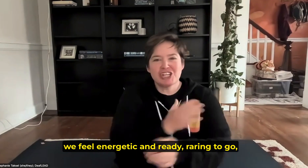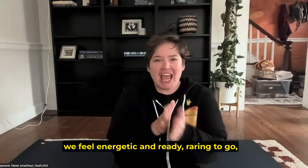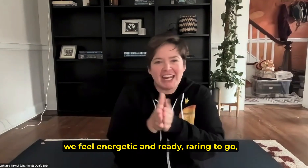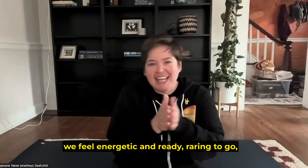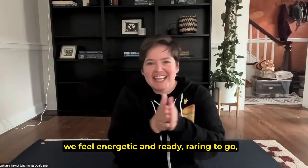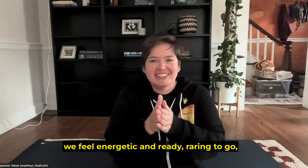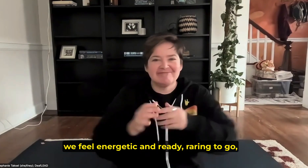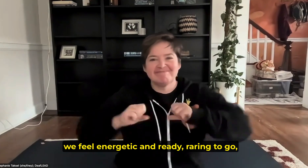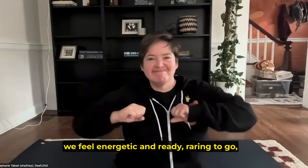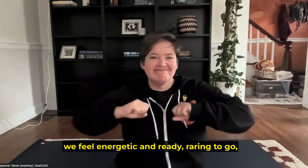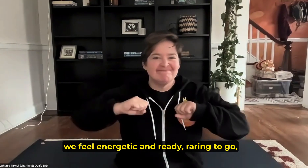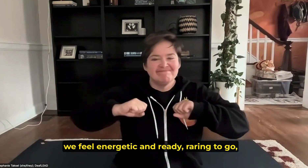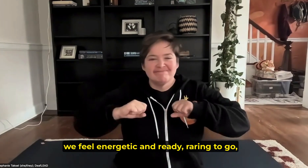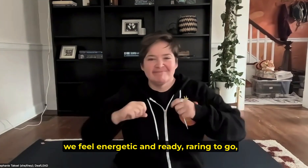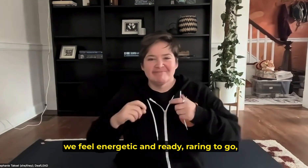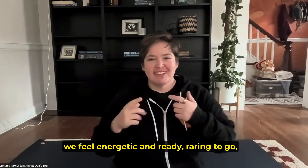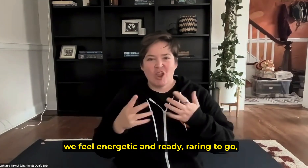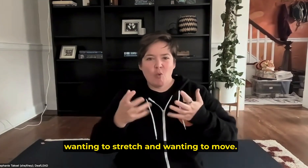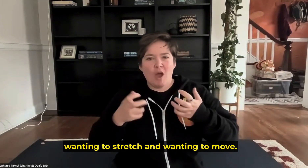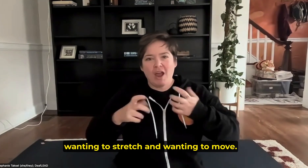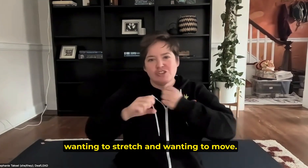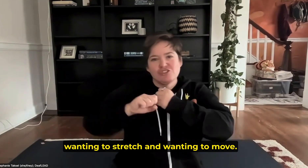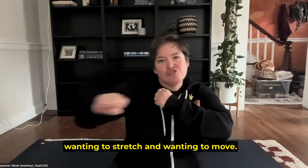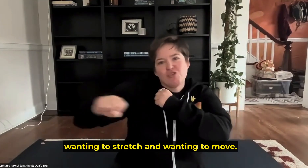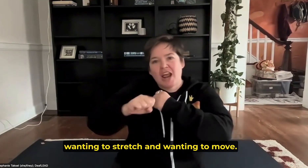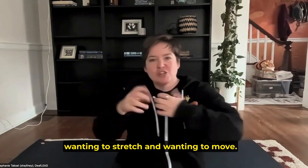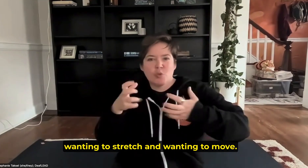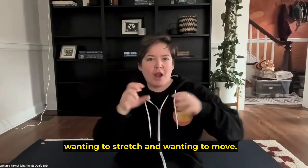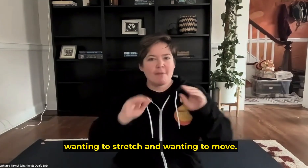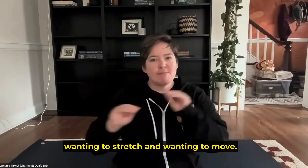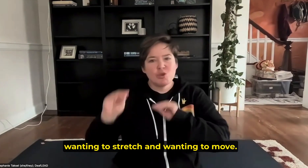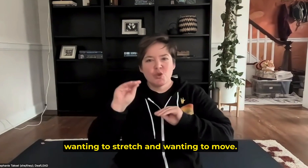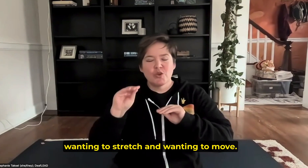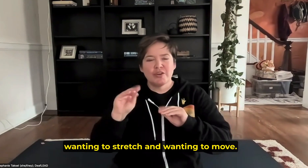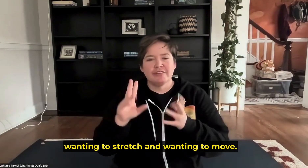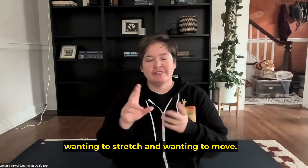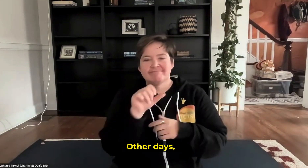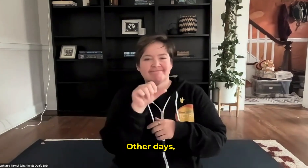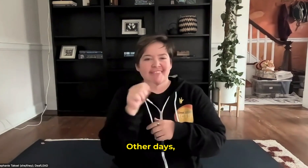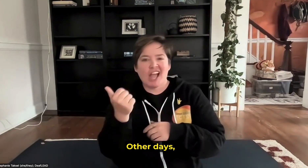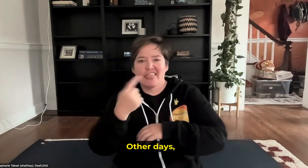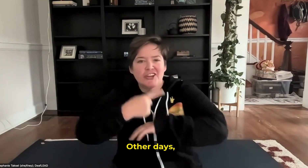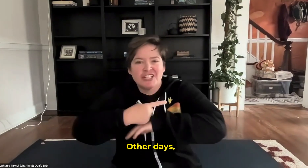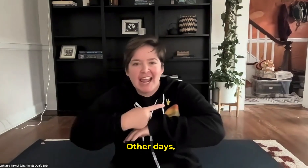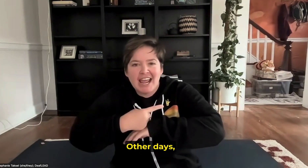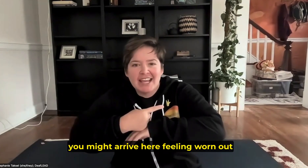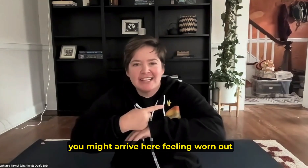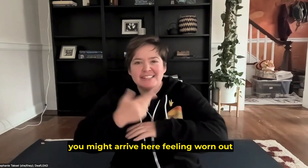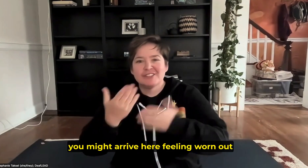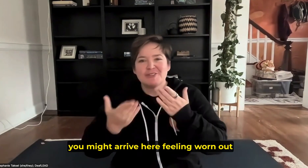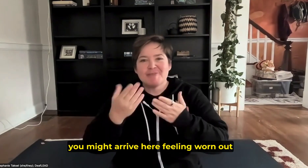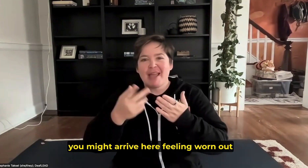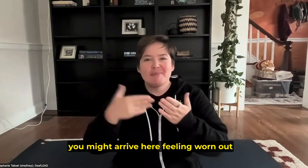and ready, raring to go, wanting to stretch and wanting to move. Other days you might arrive